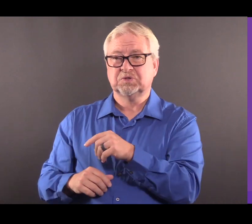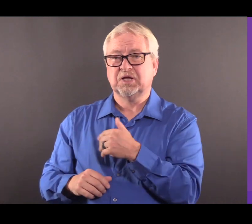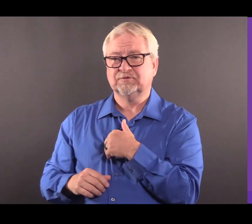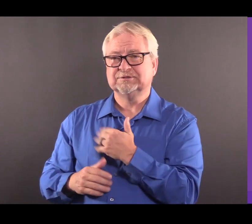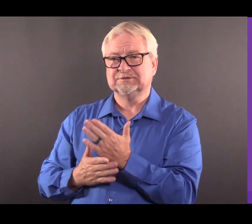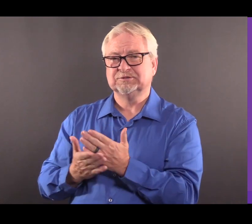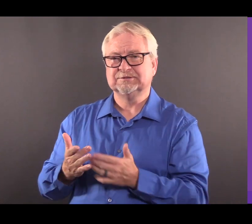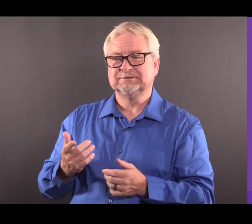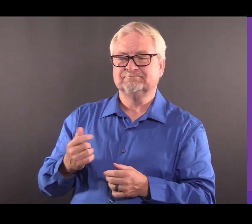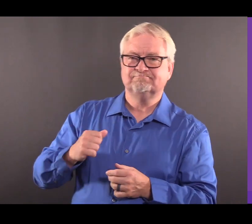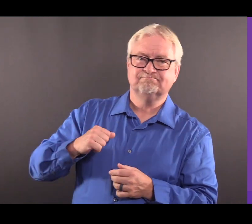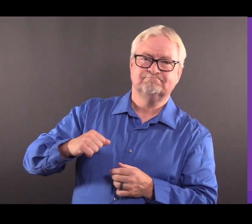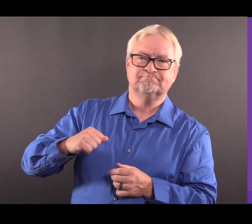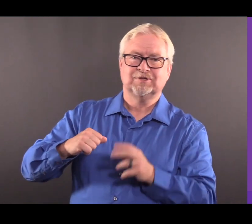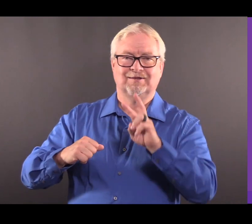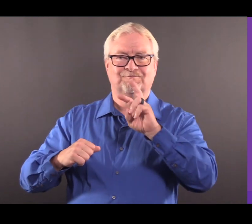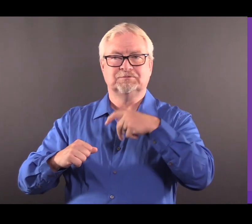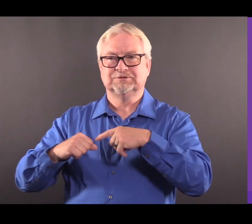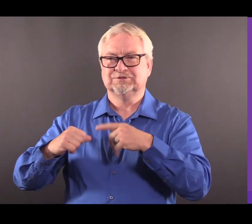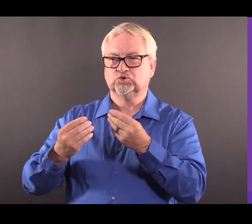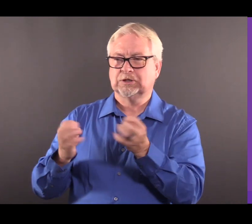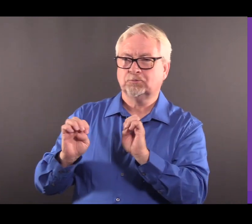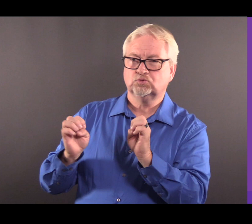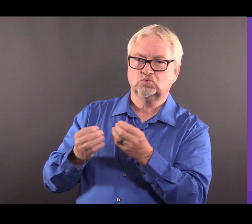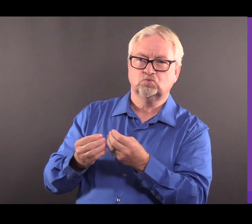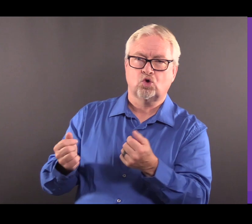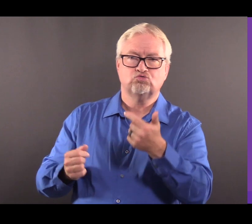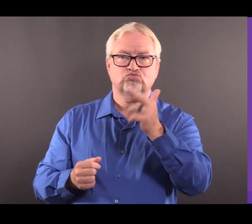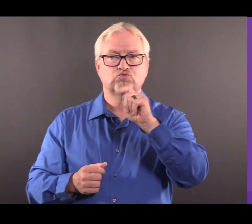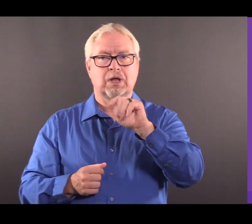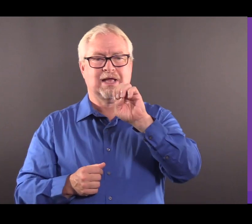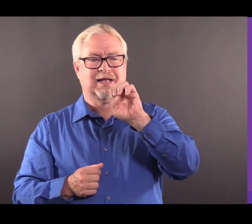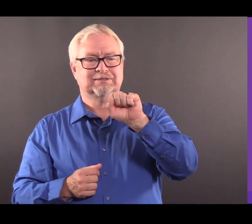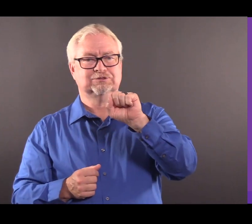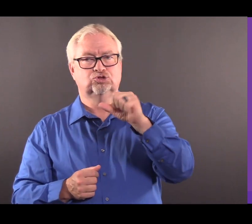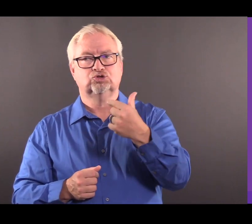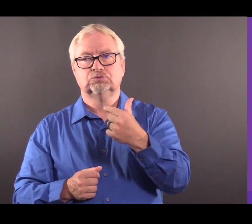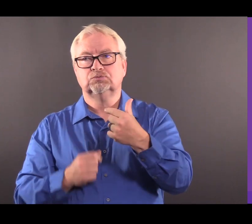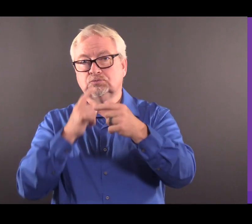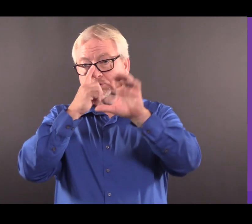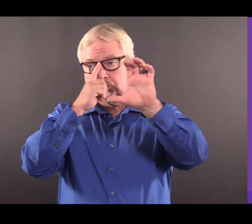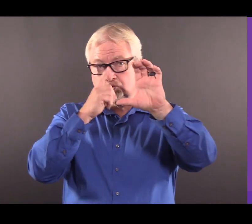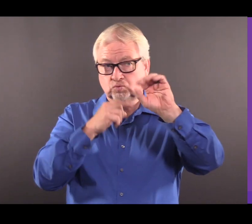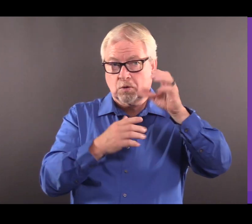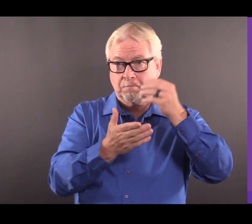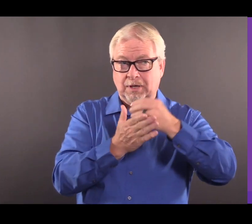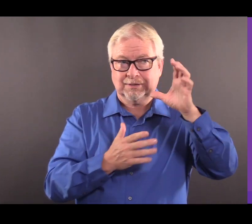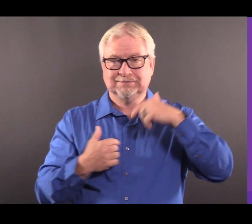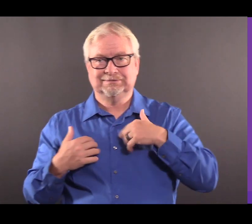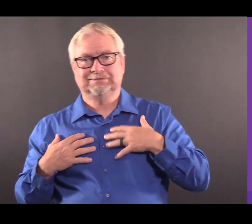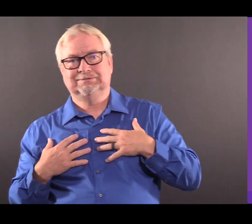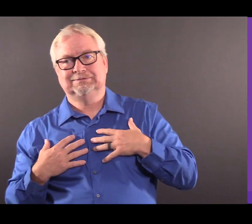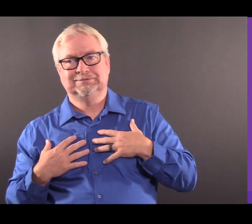Some VSPs have been reluctant to pursue emergency solutions grant or continuum of